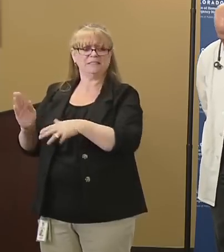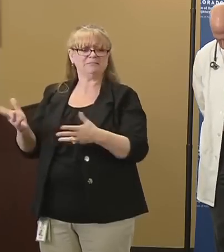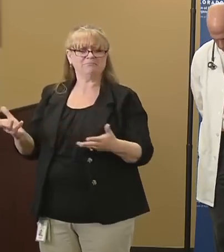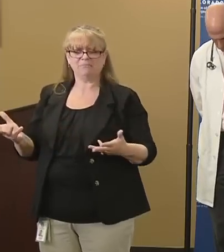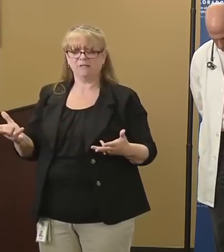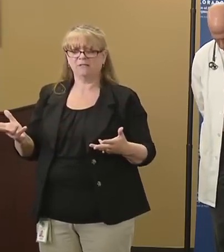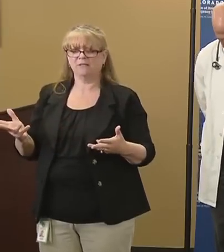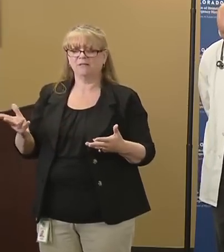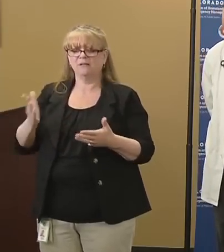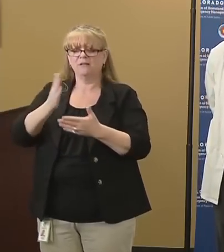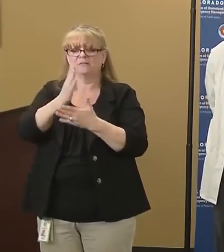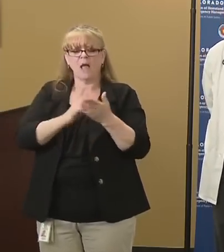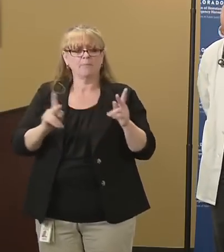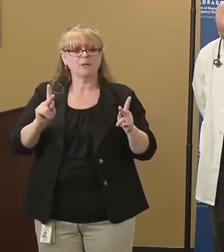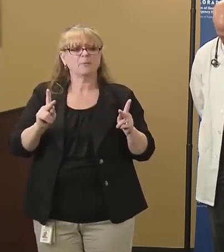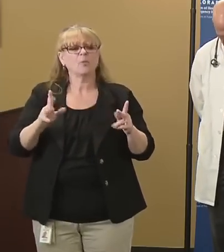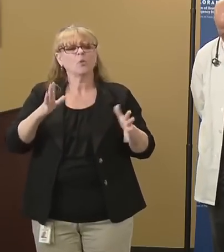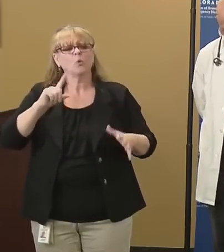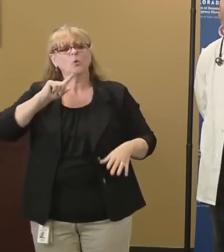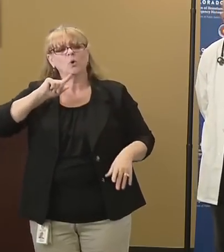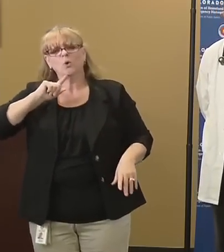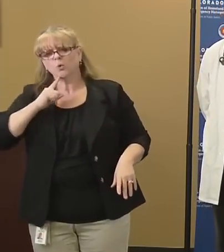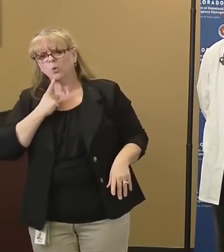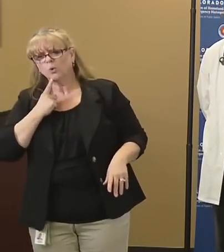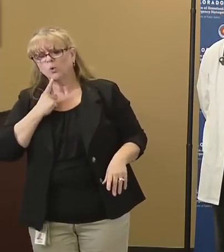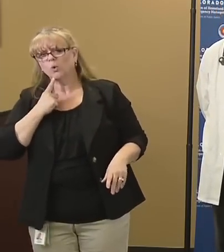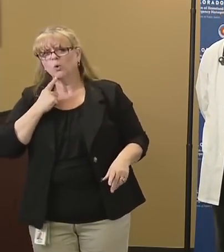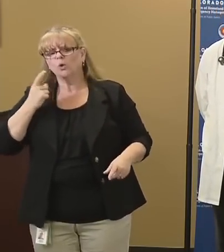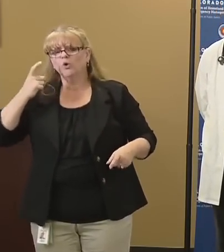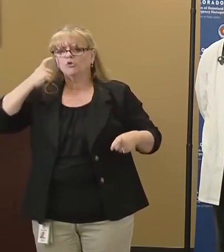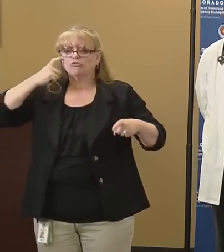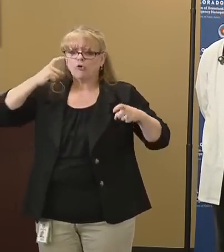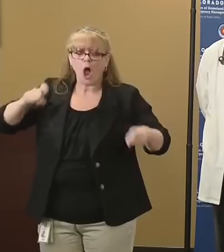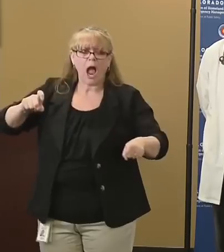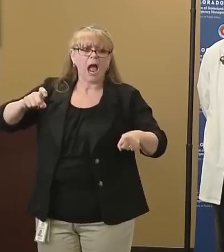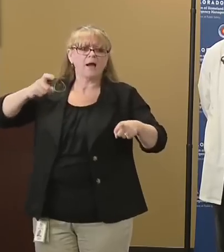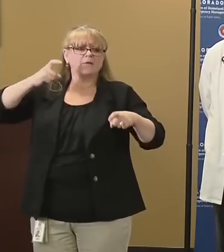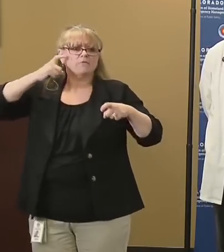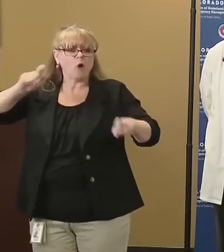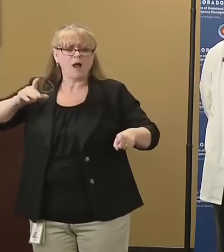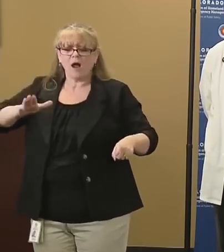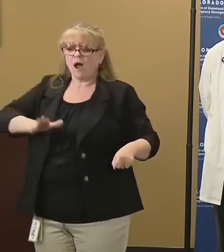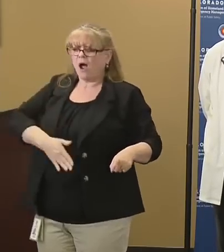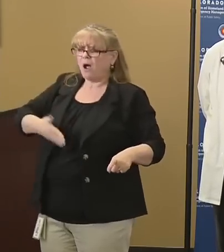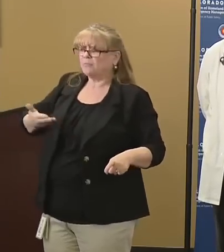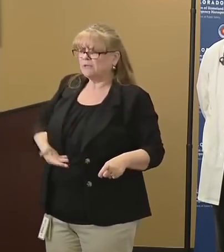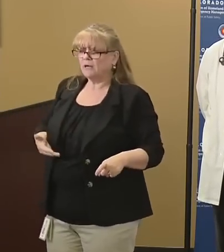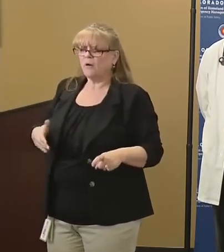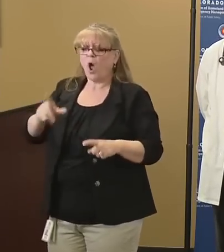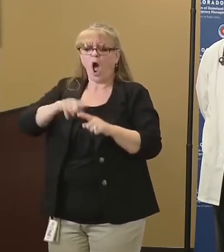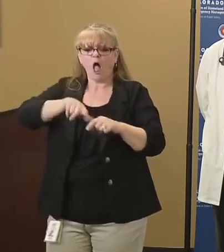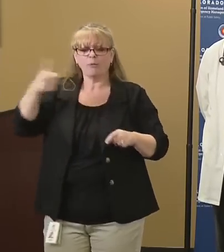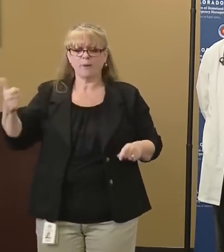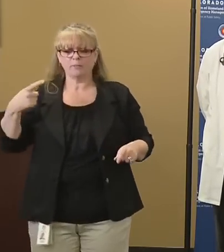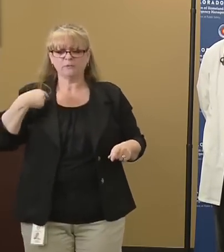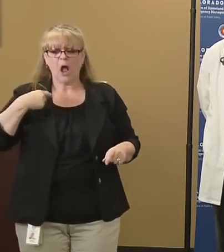crying, some of them are so frustrated, others are saying we'll never come back. So kind of two parts. If you know the loss of the